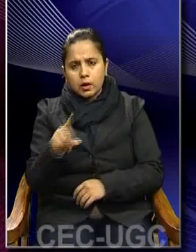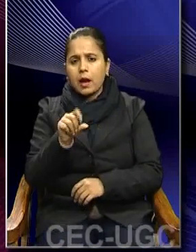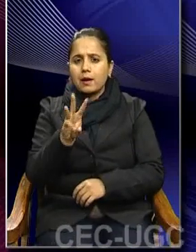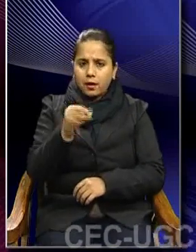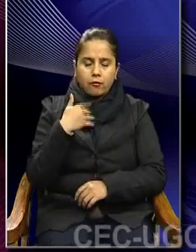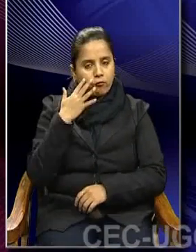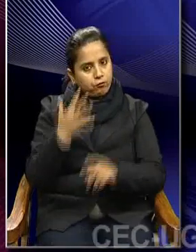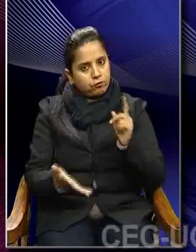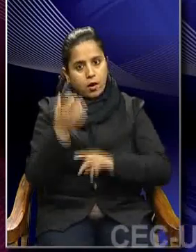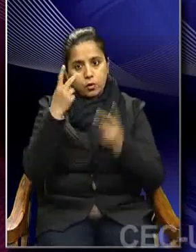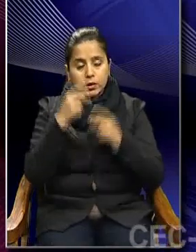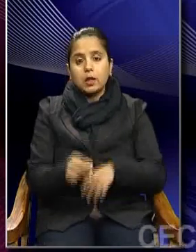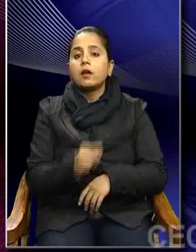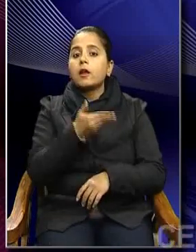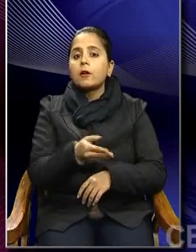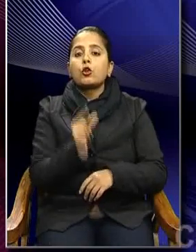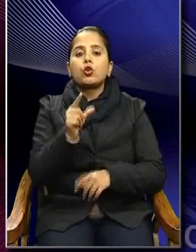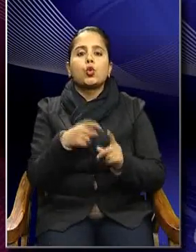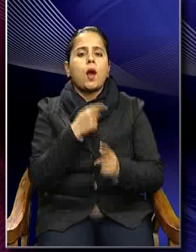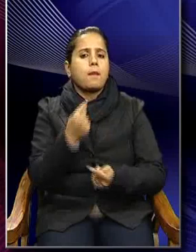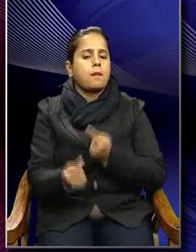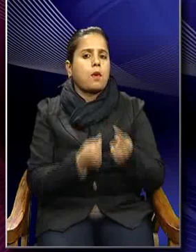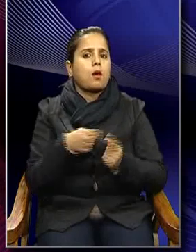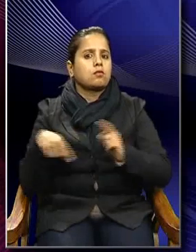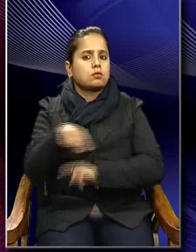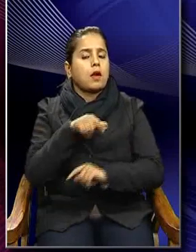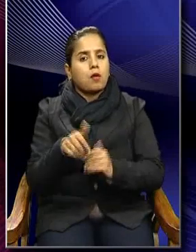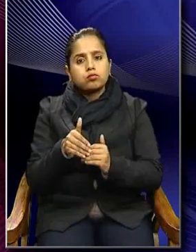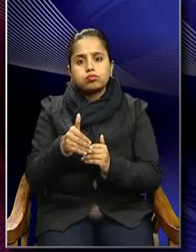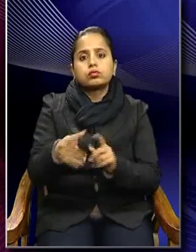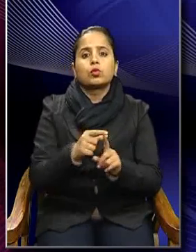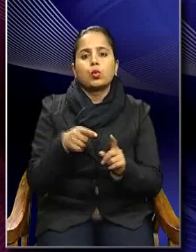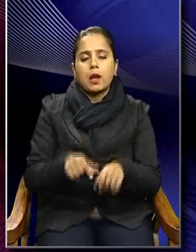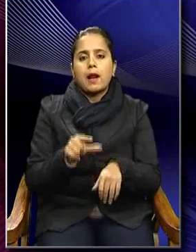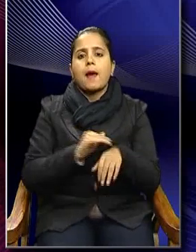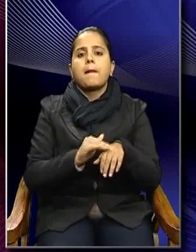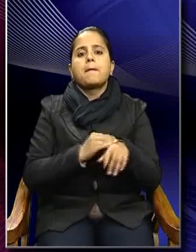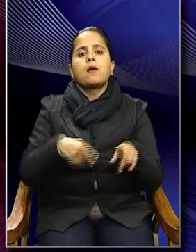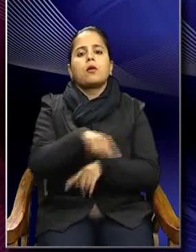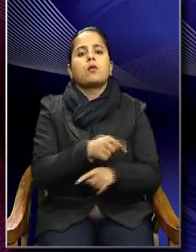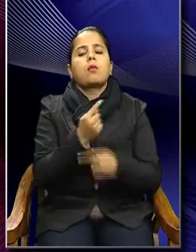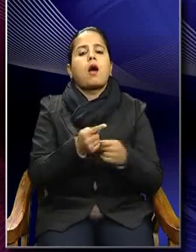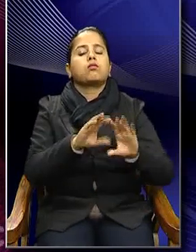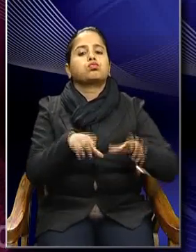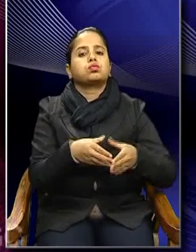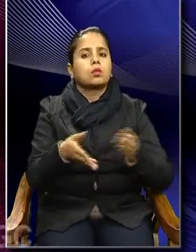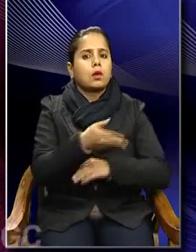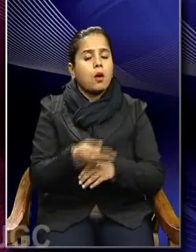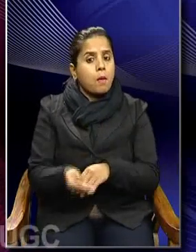find British politics gravitating towards Labour Party, which is more